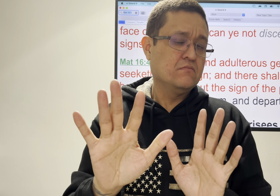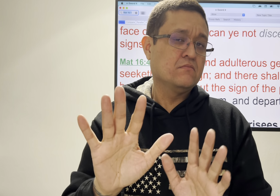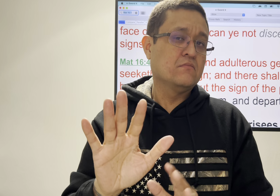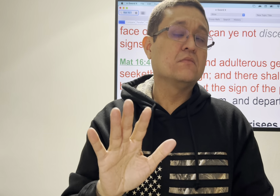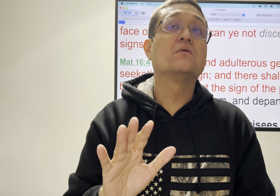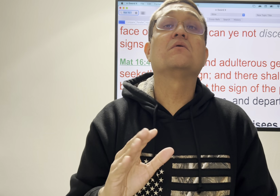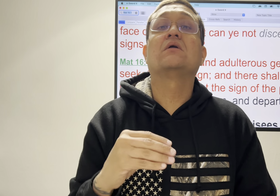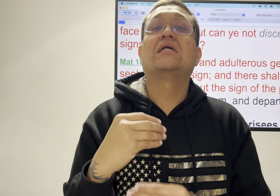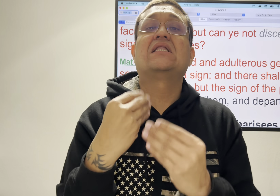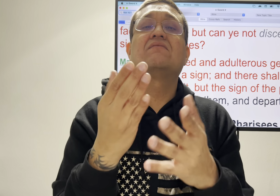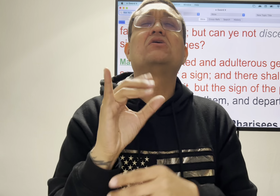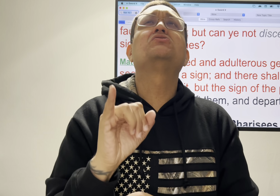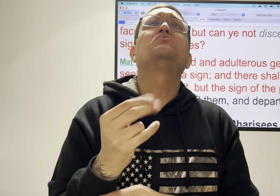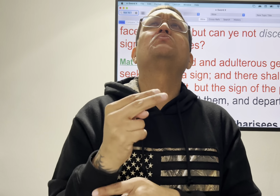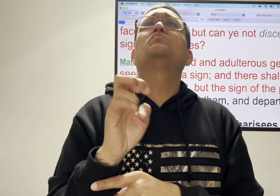If God was to do that.